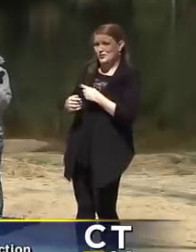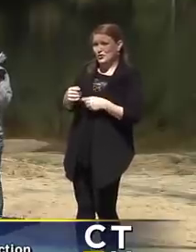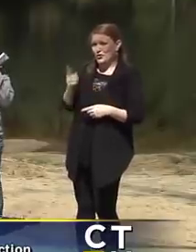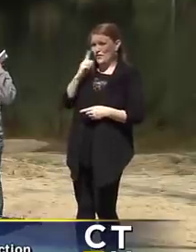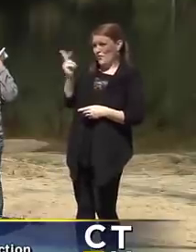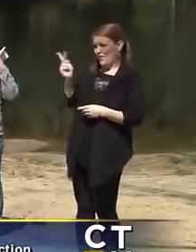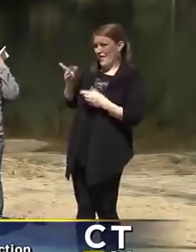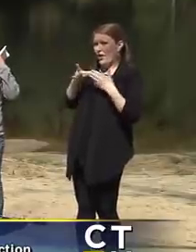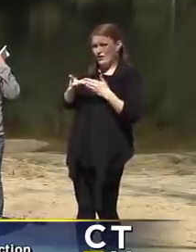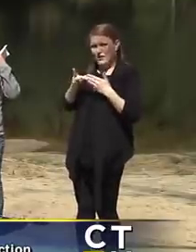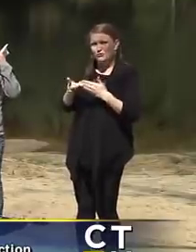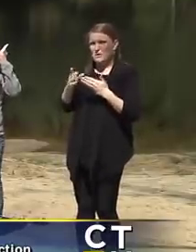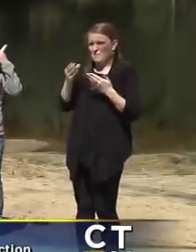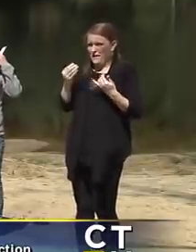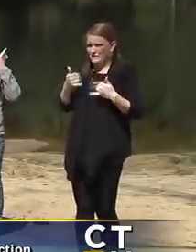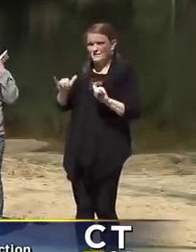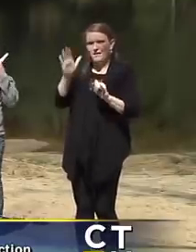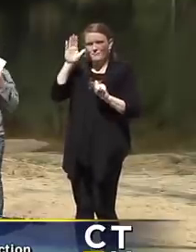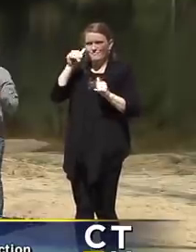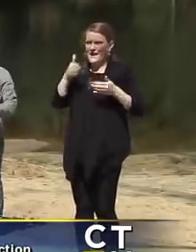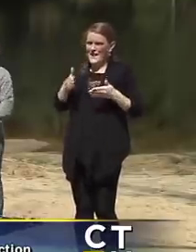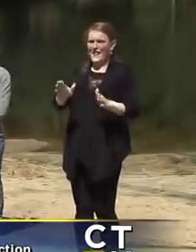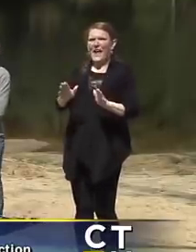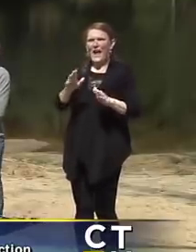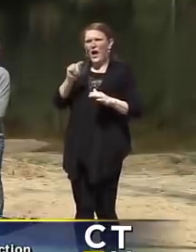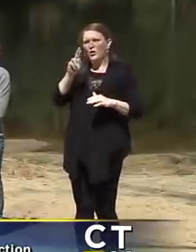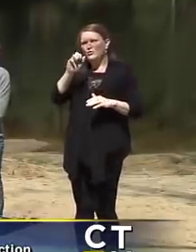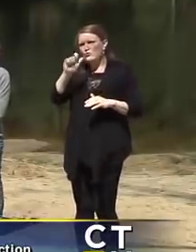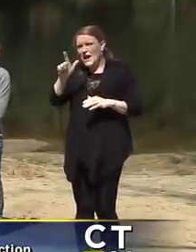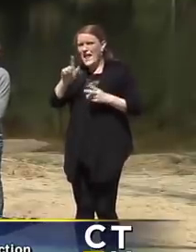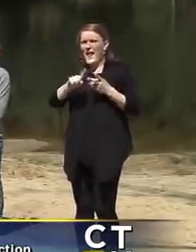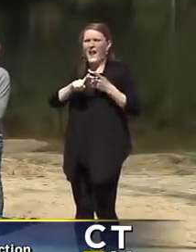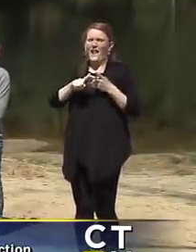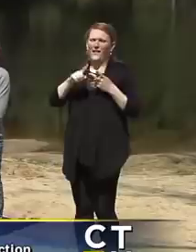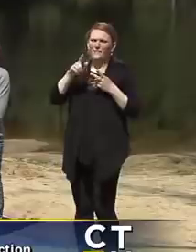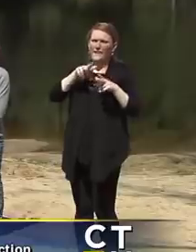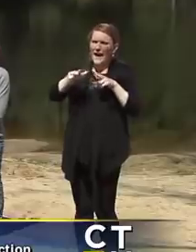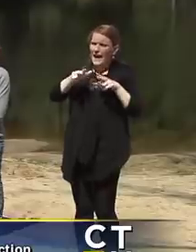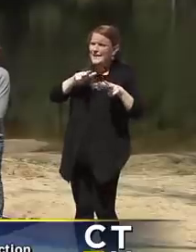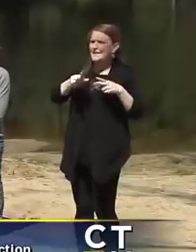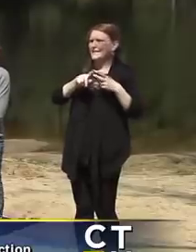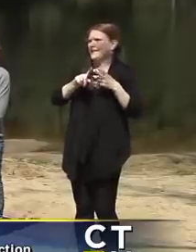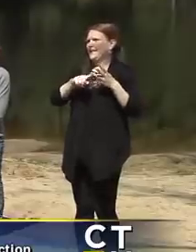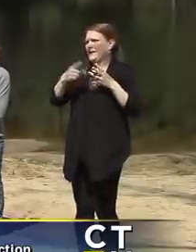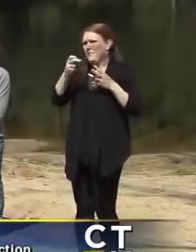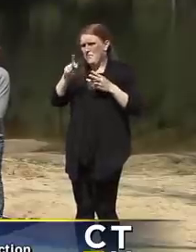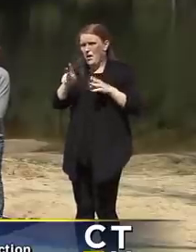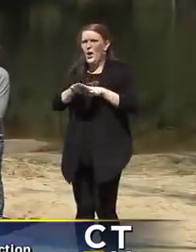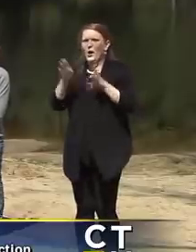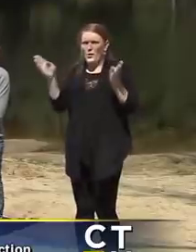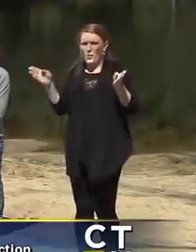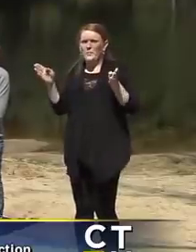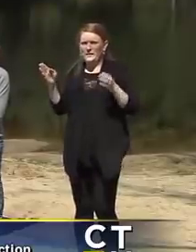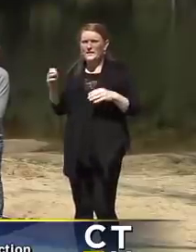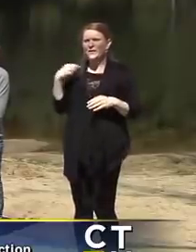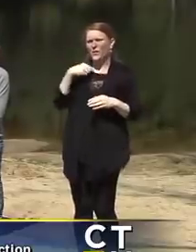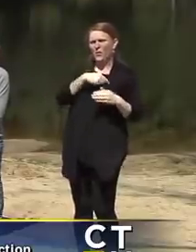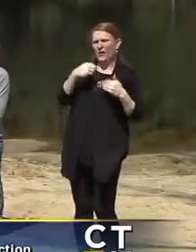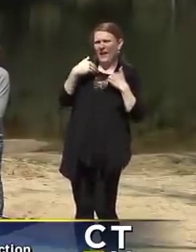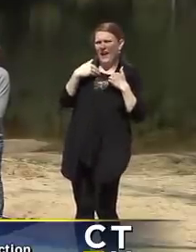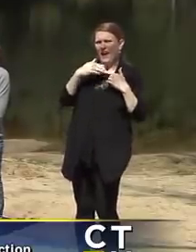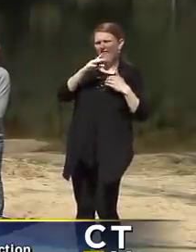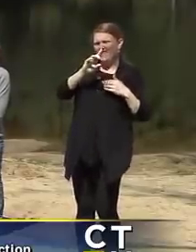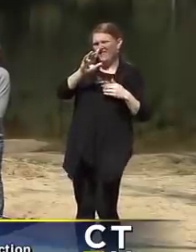trails open and parks open. CFPA runs the Blue Blazed hiking trails, which is 825 miles of